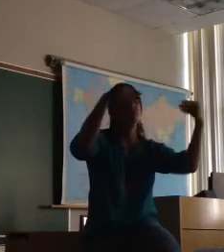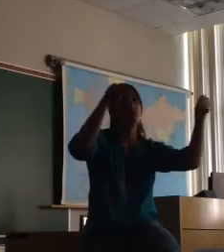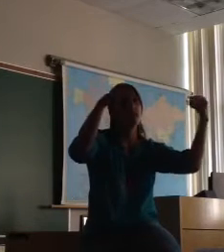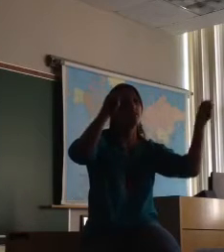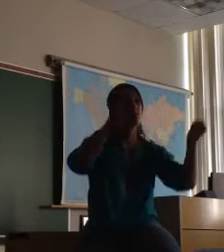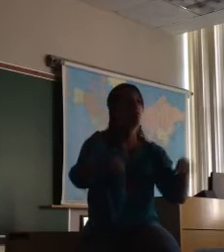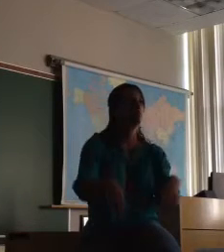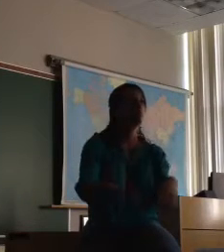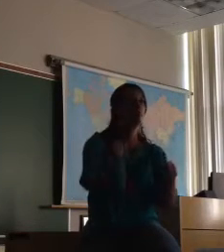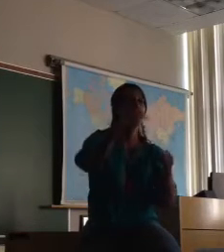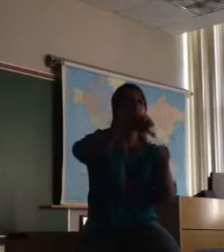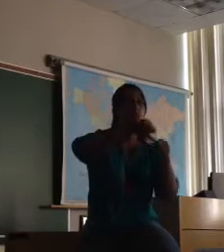store?